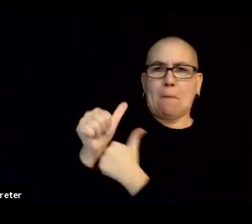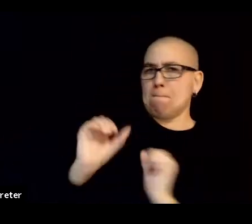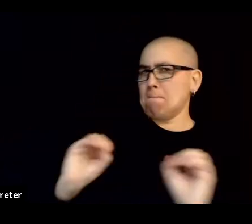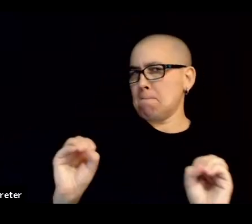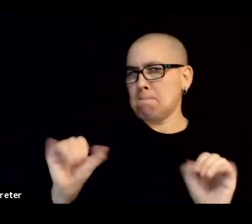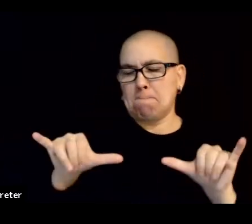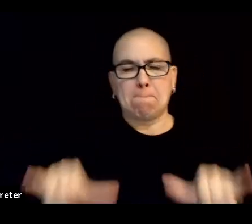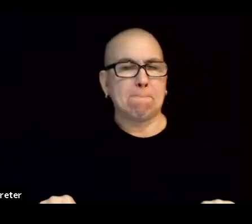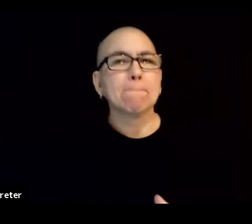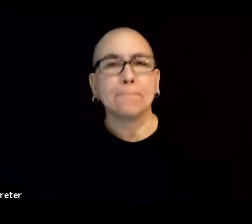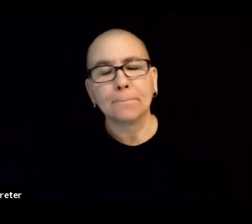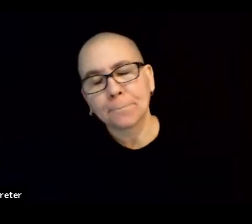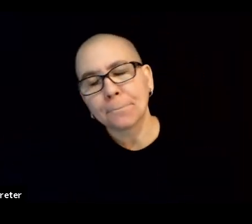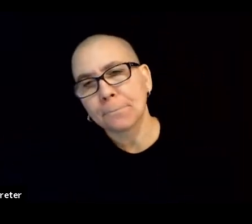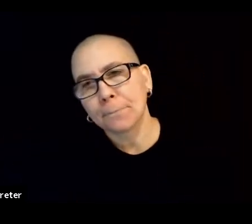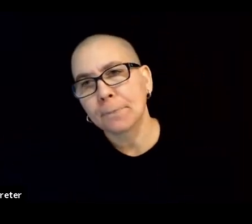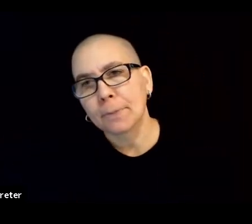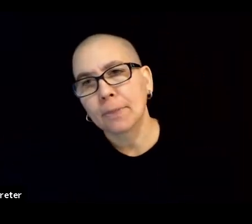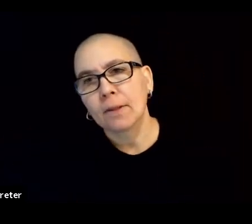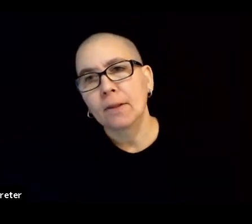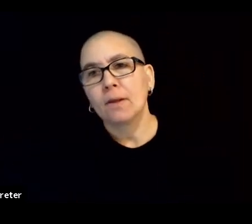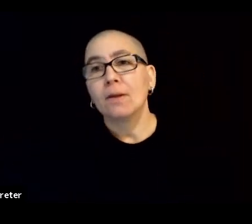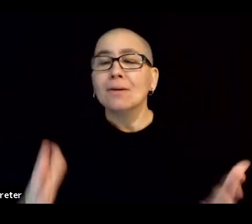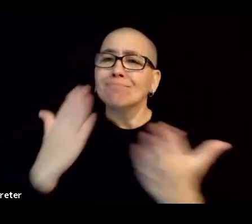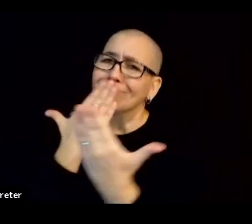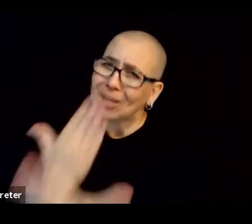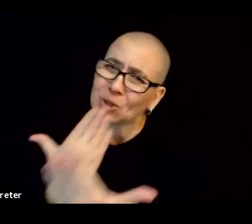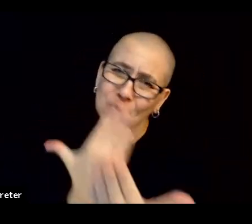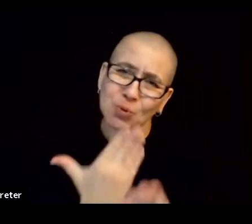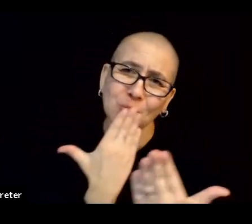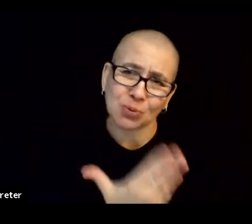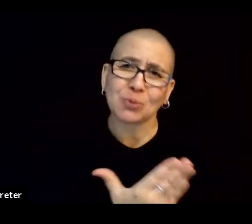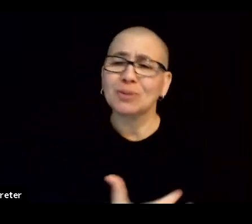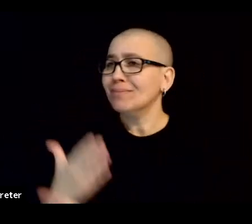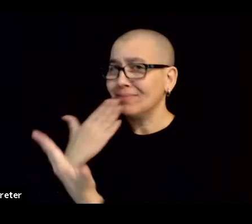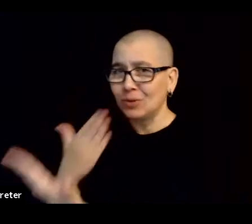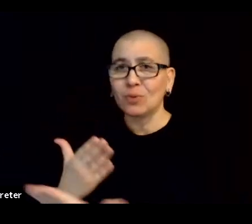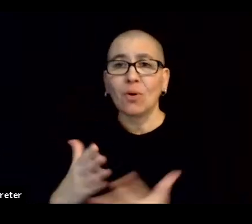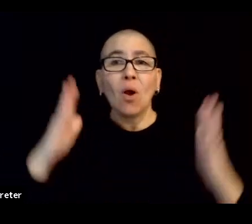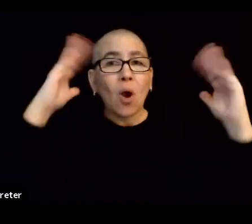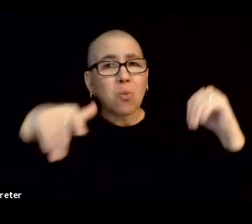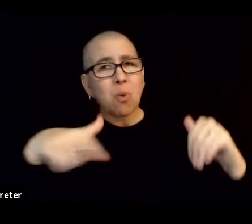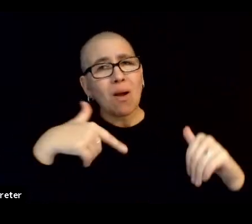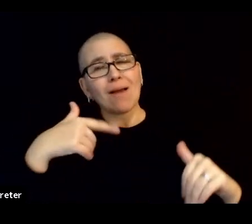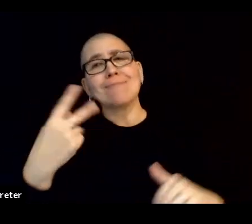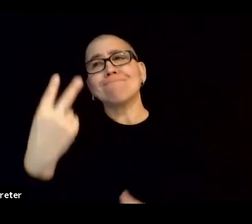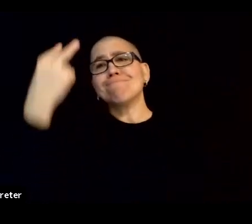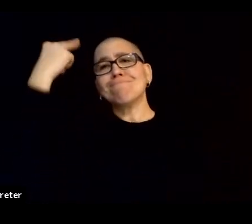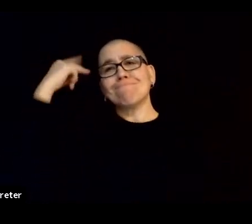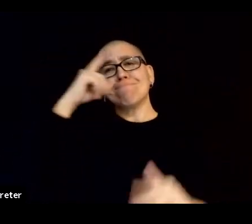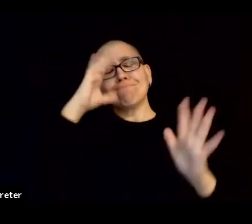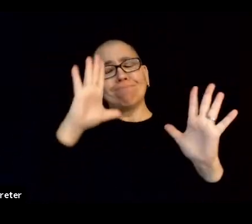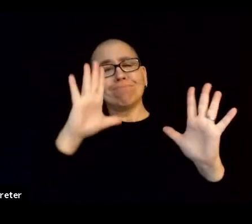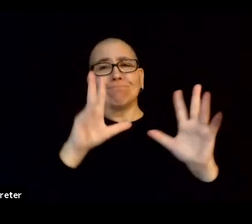Unmask a gorgeous smile this year. Call now or visit renewmysmile.com.